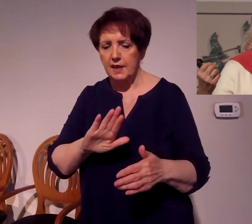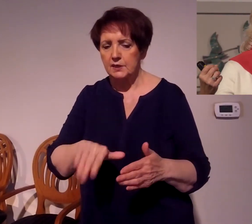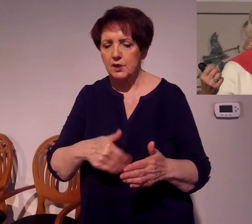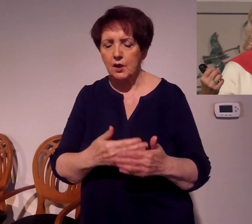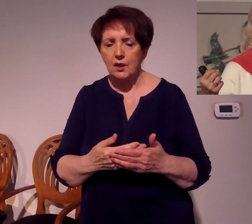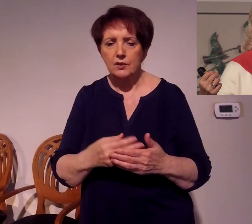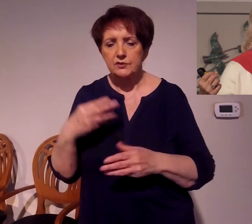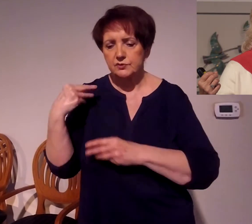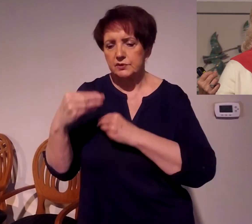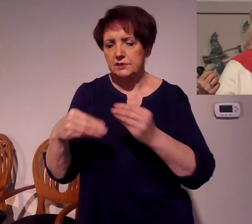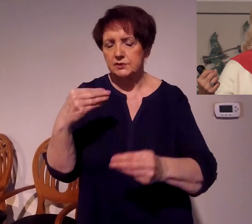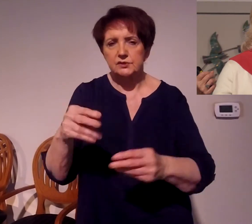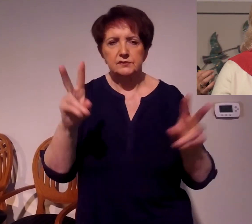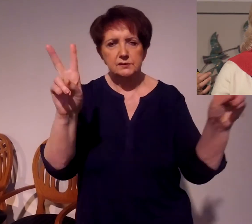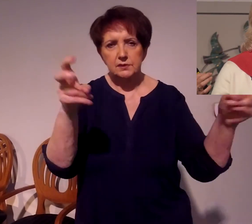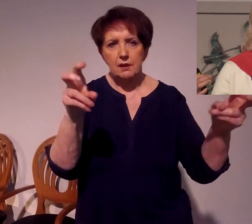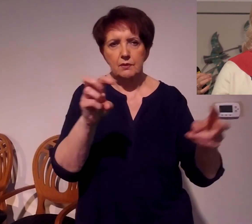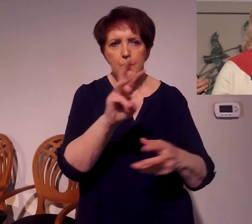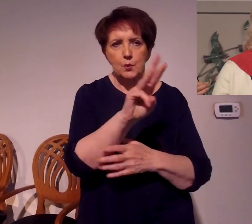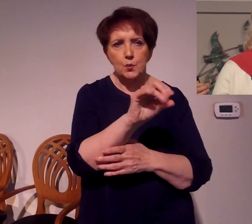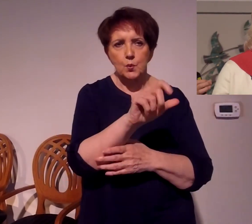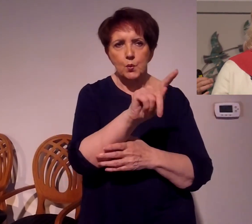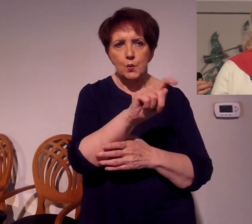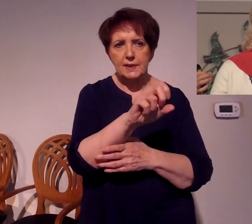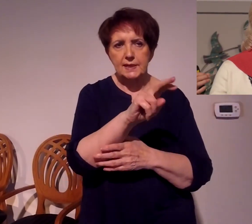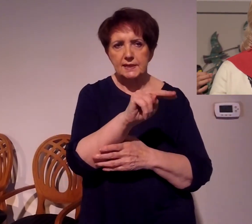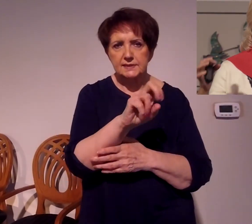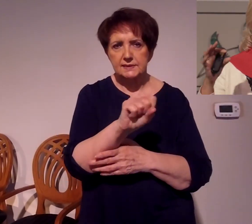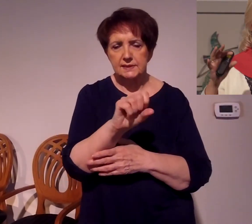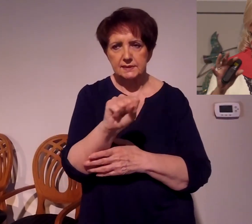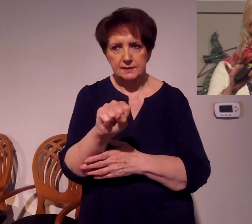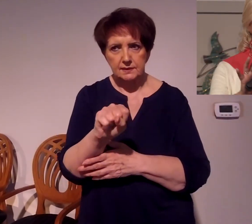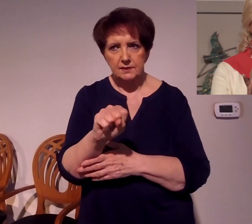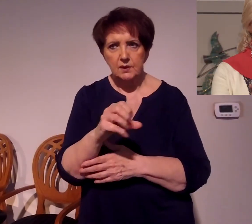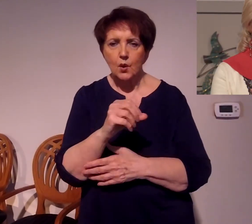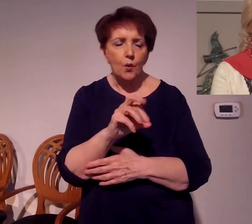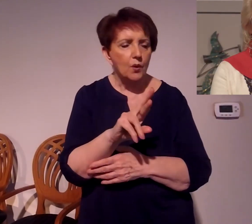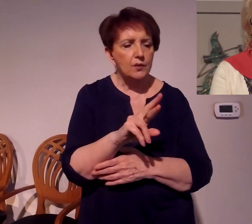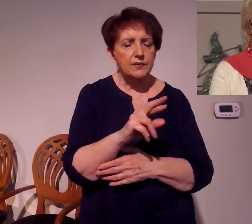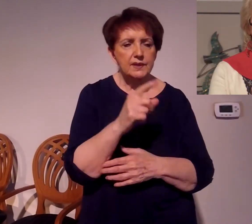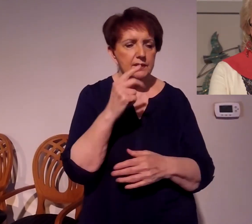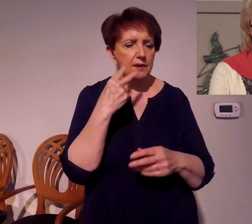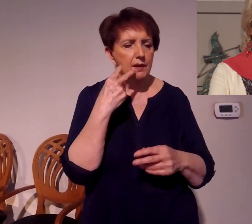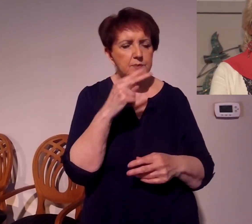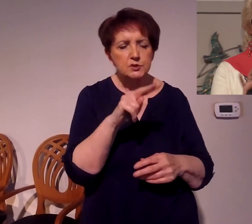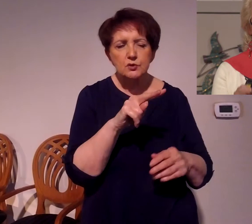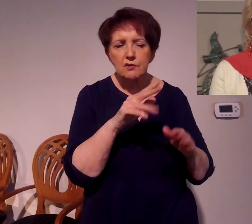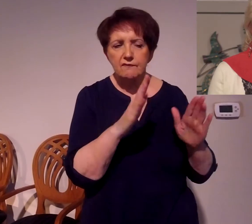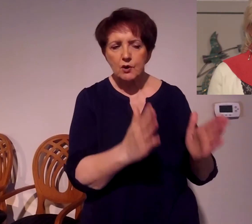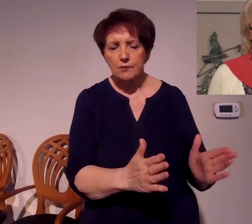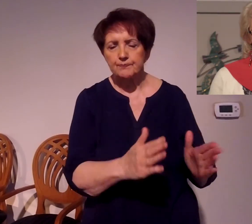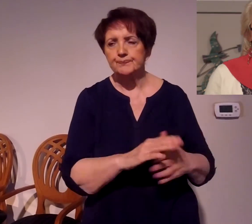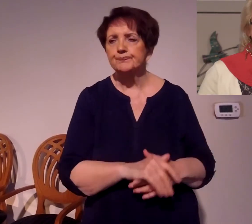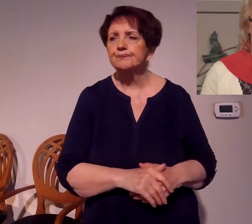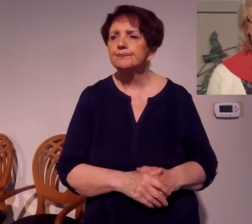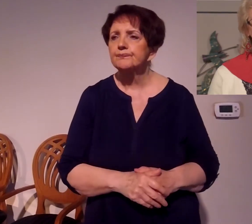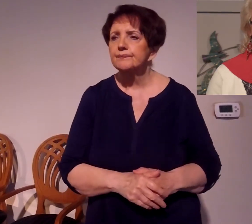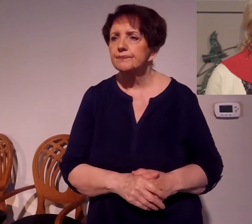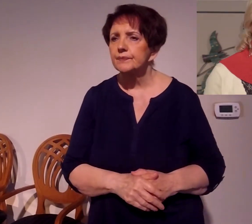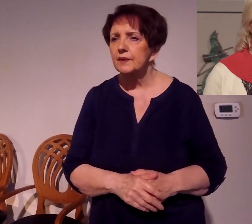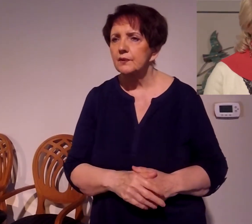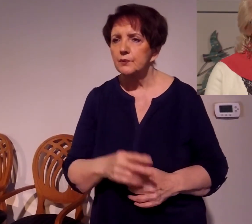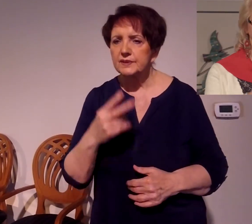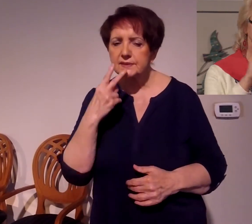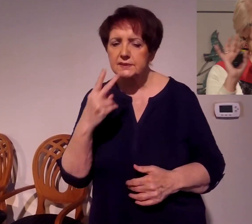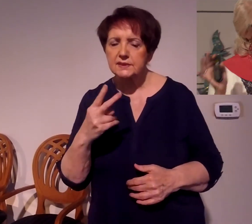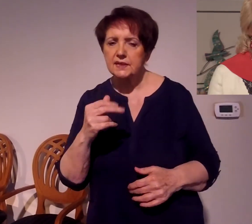the observer. And it is in that moment that we begin to see our thinking, and we begin to see our itch and our